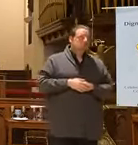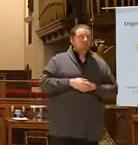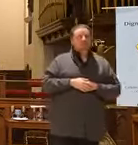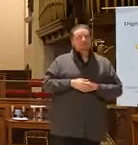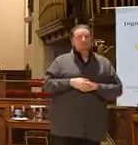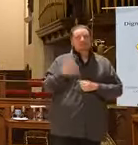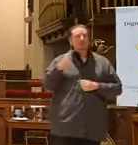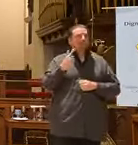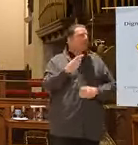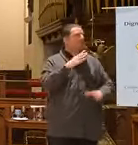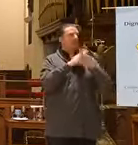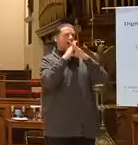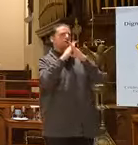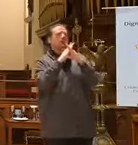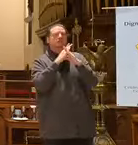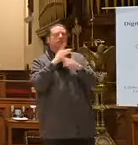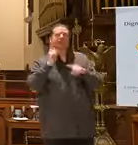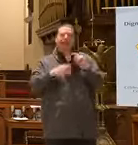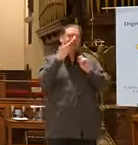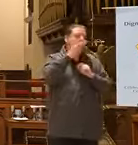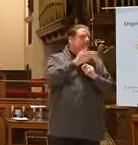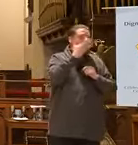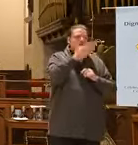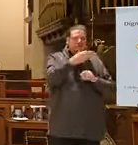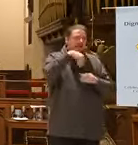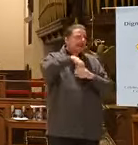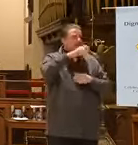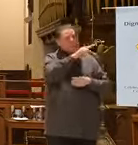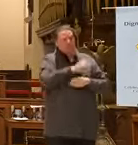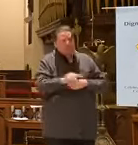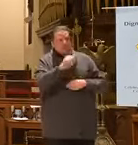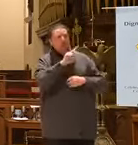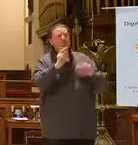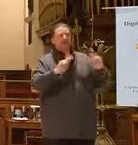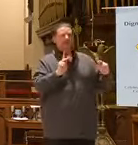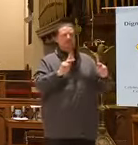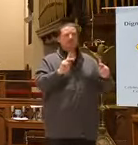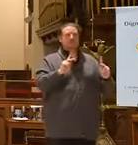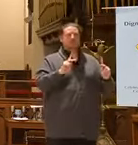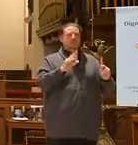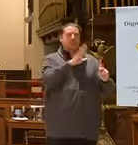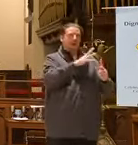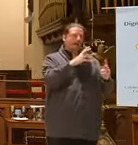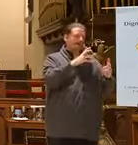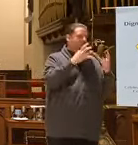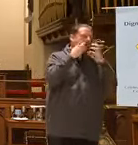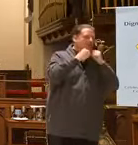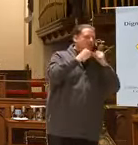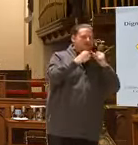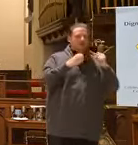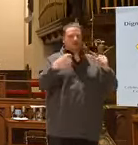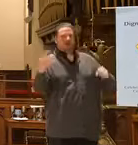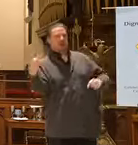Something blocks them from seeing good in those whose values they deplore.